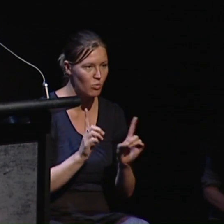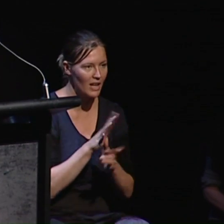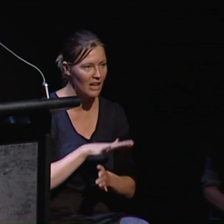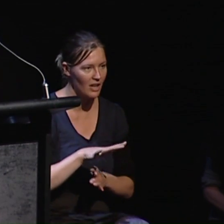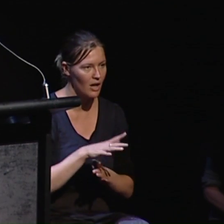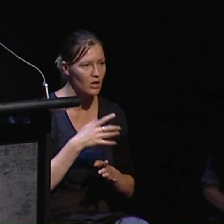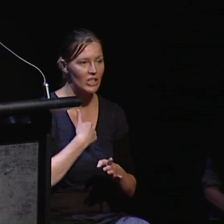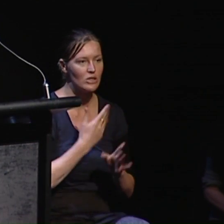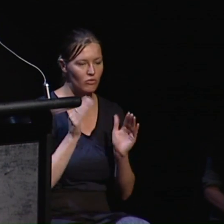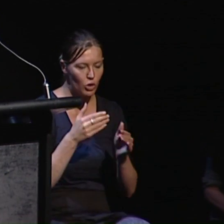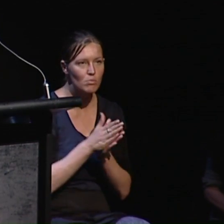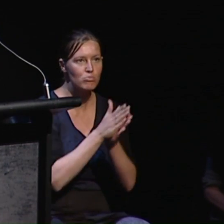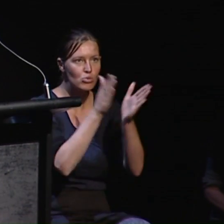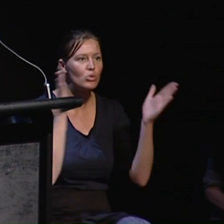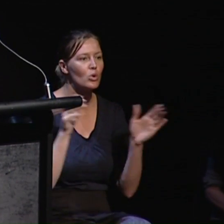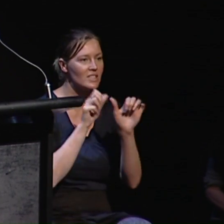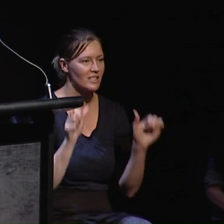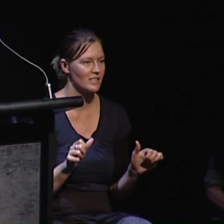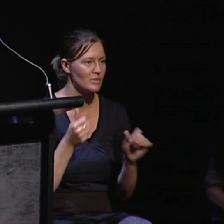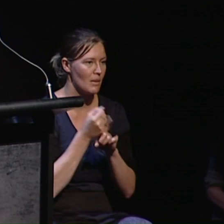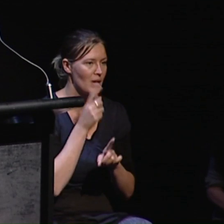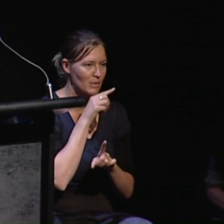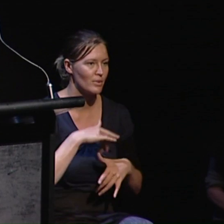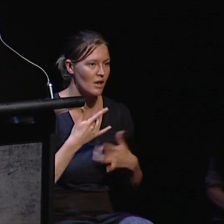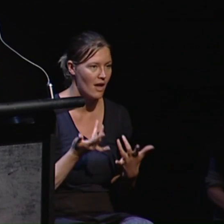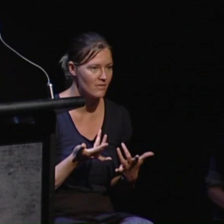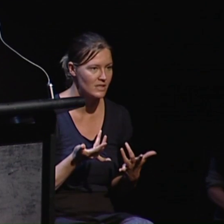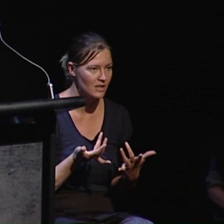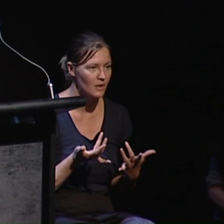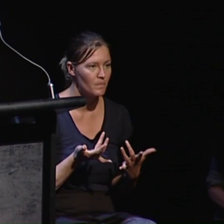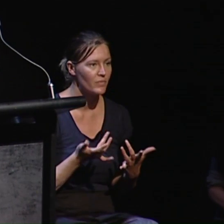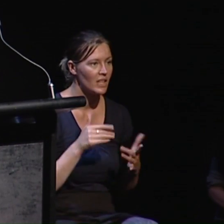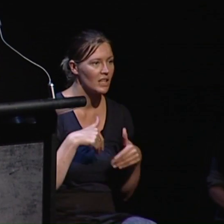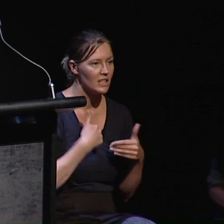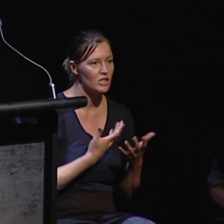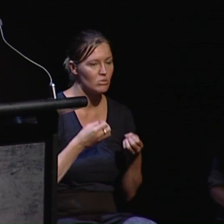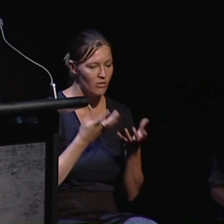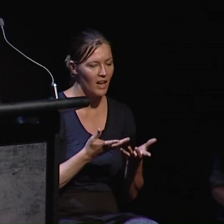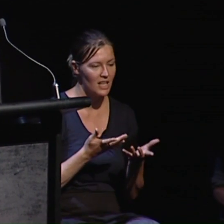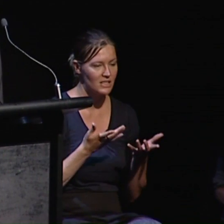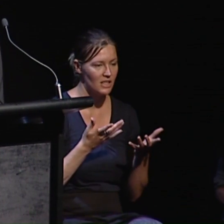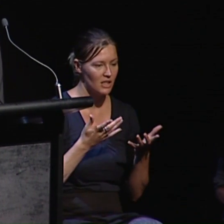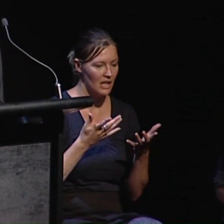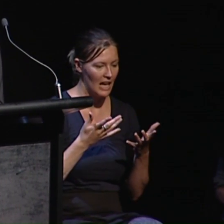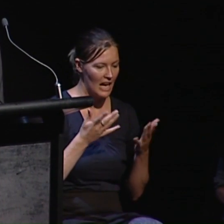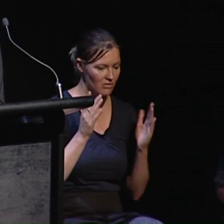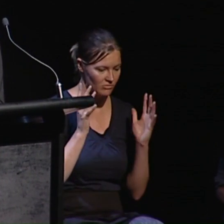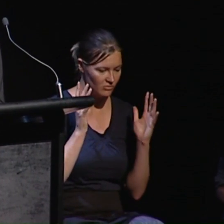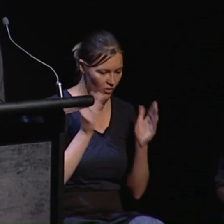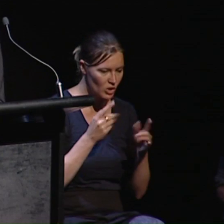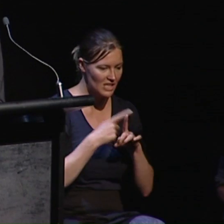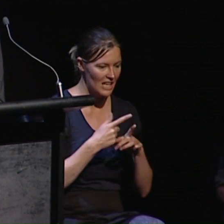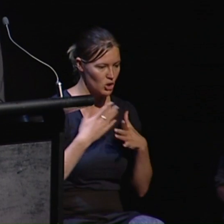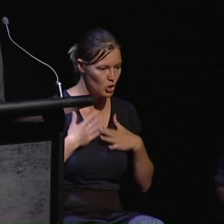broader systems that are impacting on people's lives, giving attention and human resources to our advocacy that is